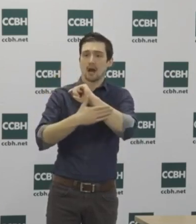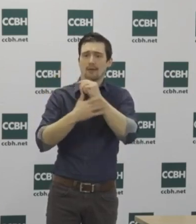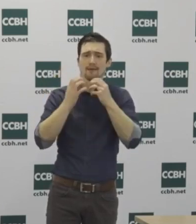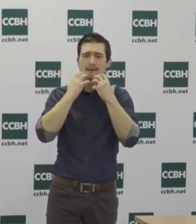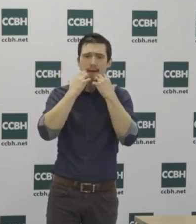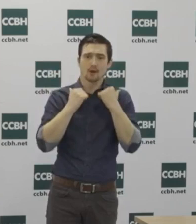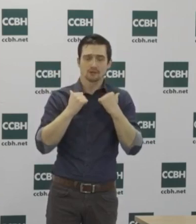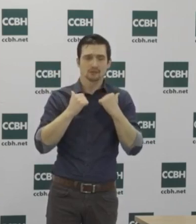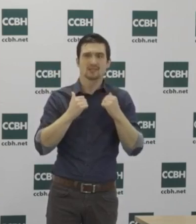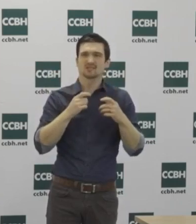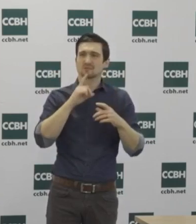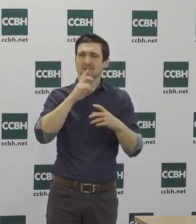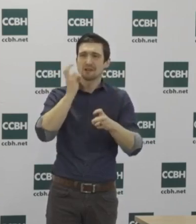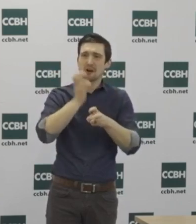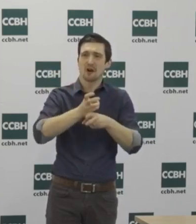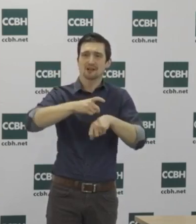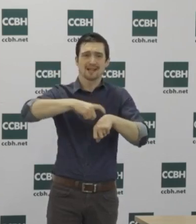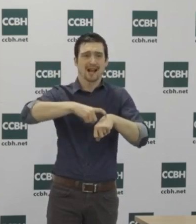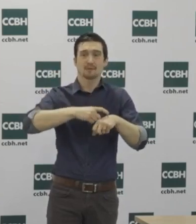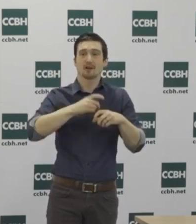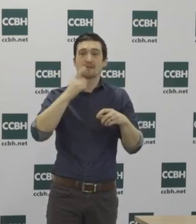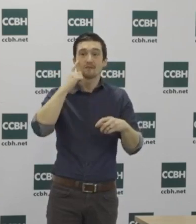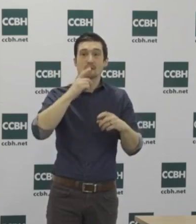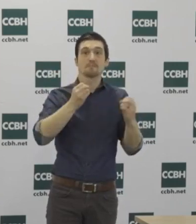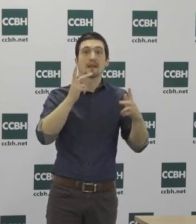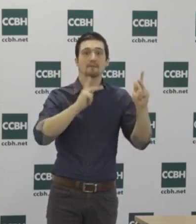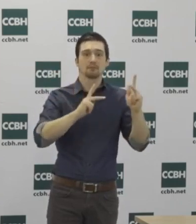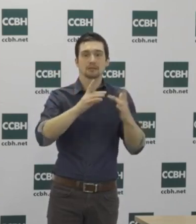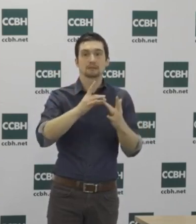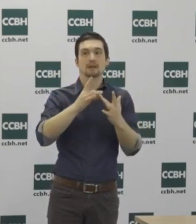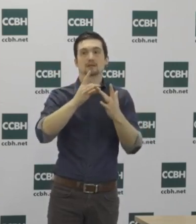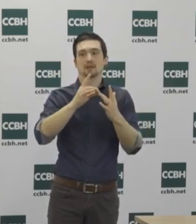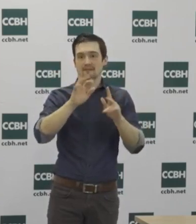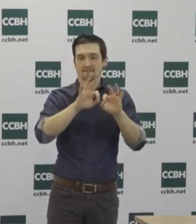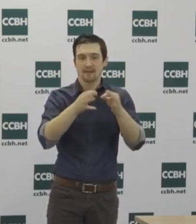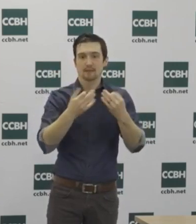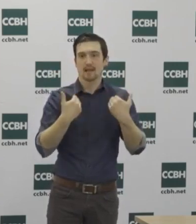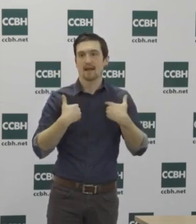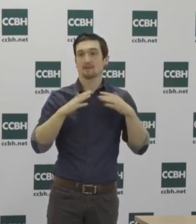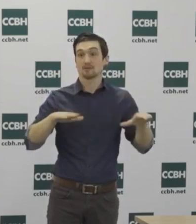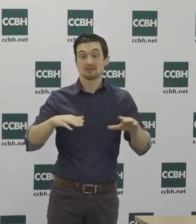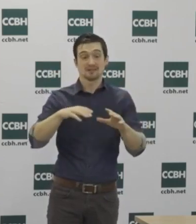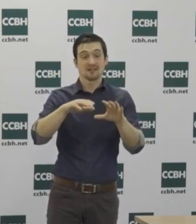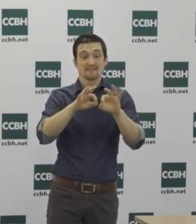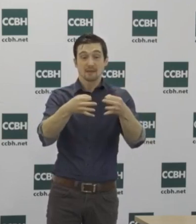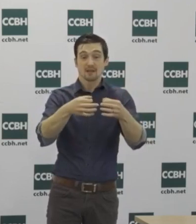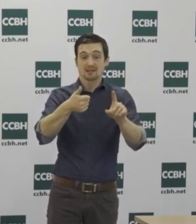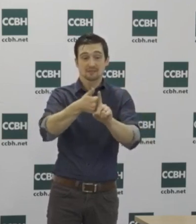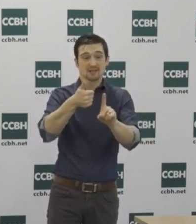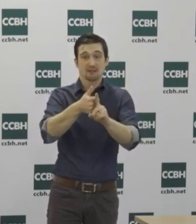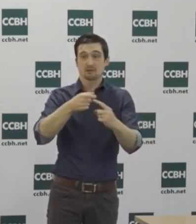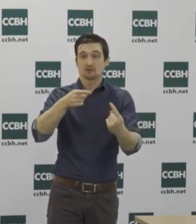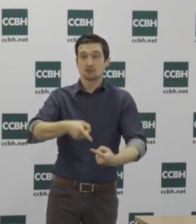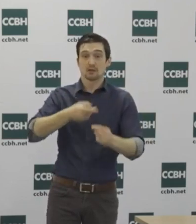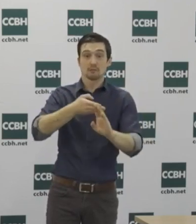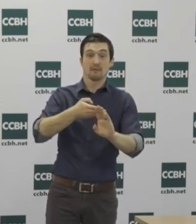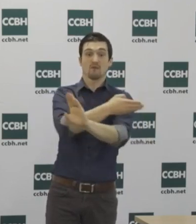many families, especially parents with children. For a family that was already struggling before the crisis